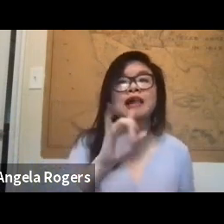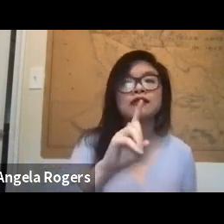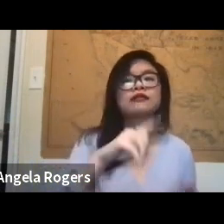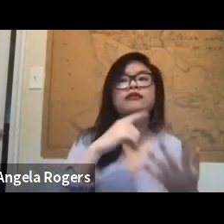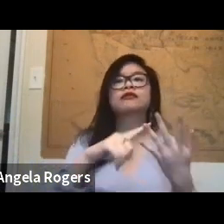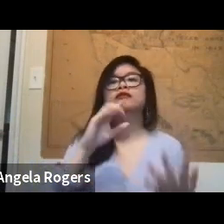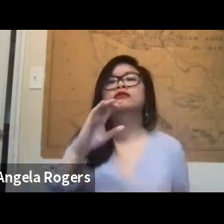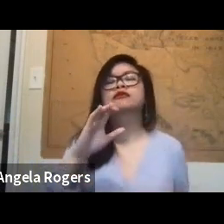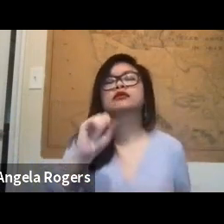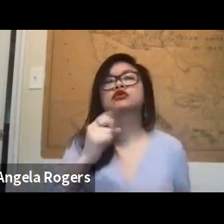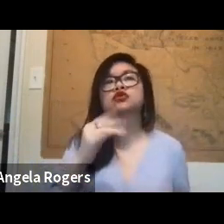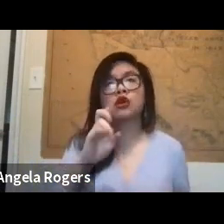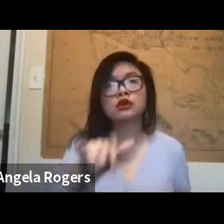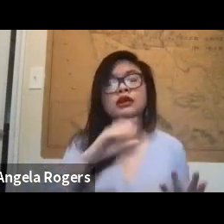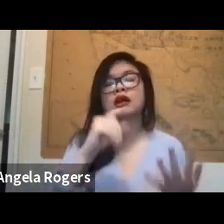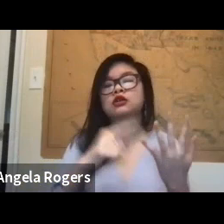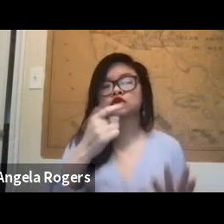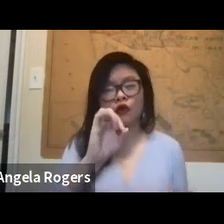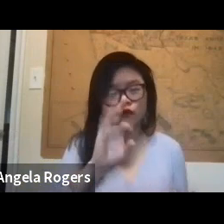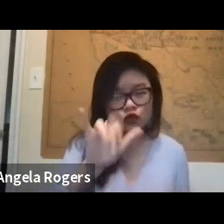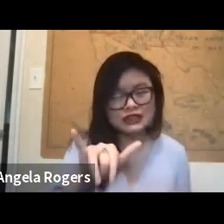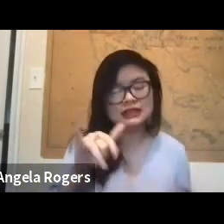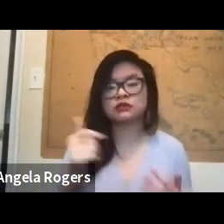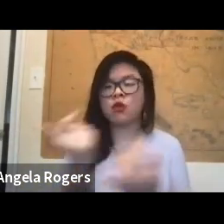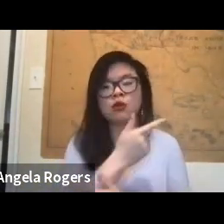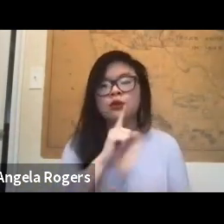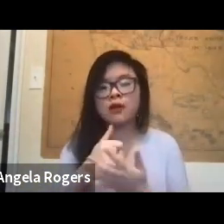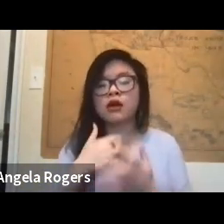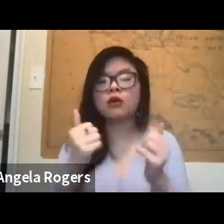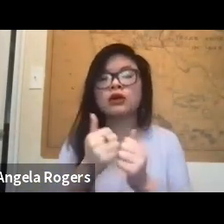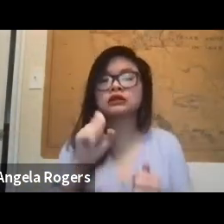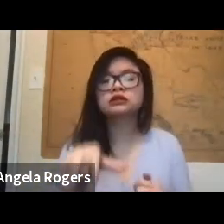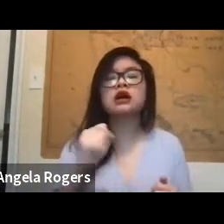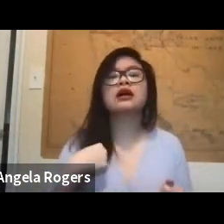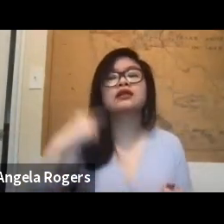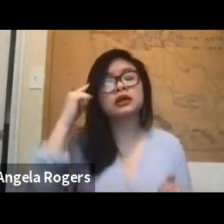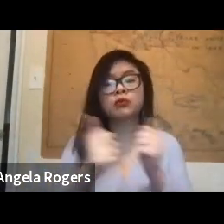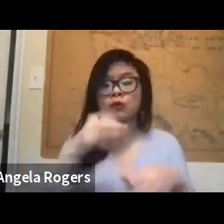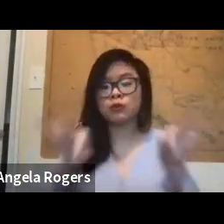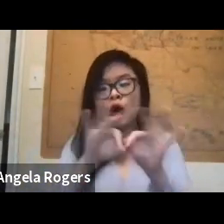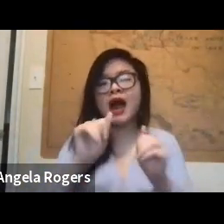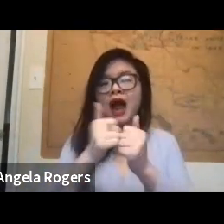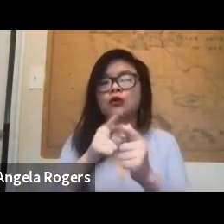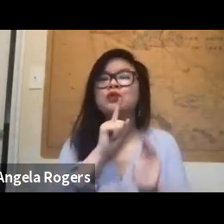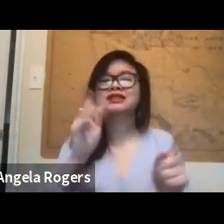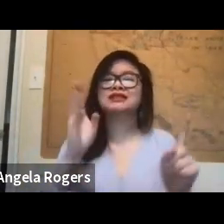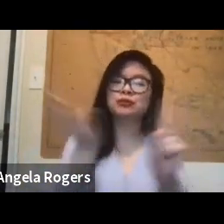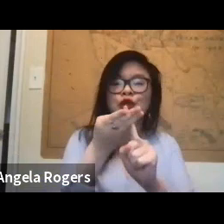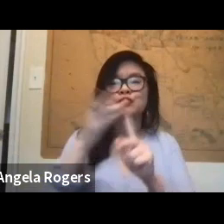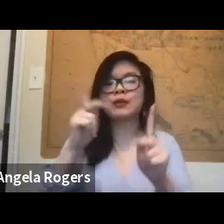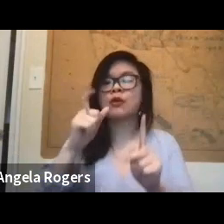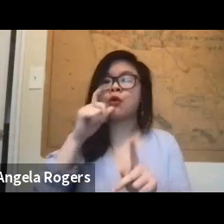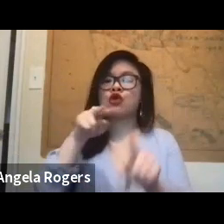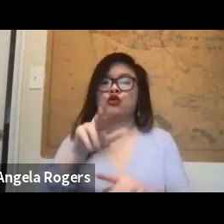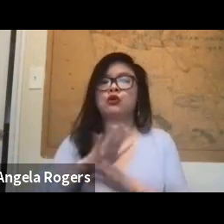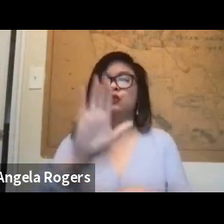Gallaudet. So David, Sherry, a whole bunch of people who helped me with my essay. And